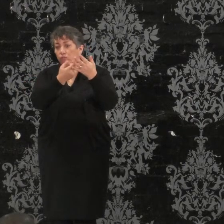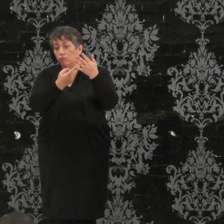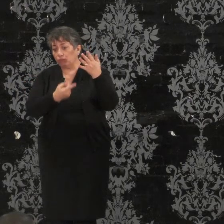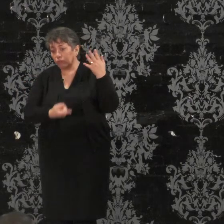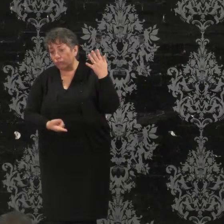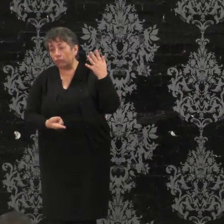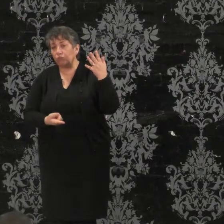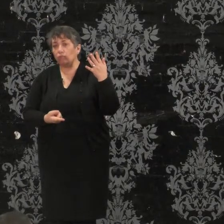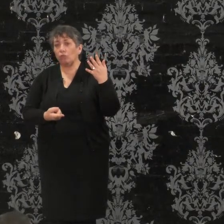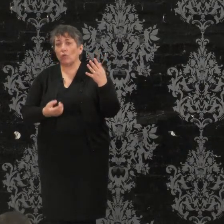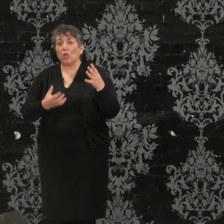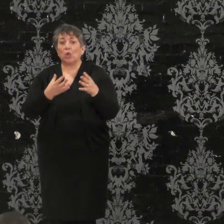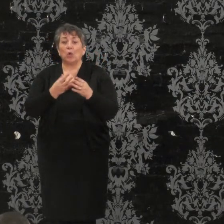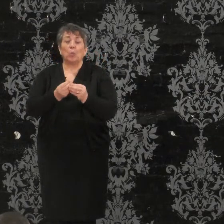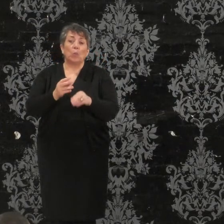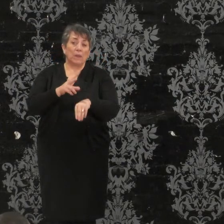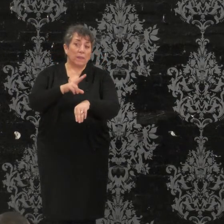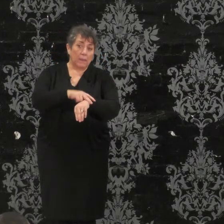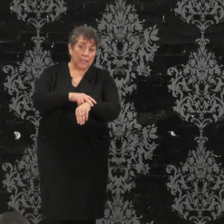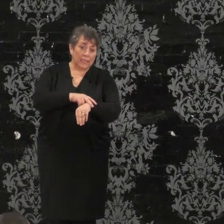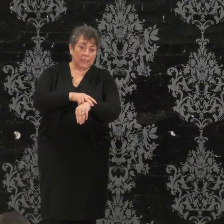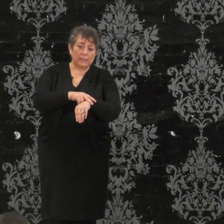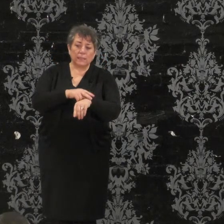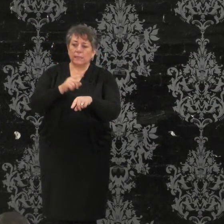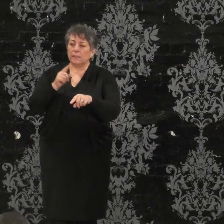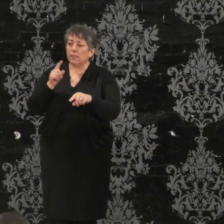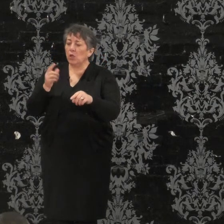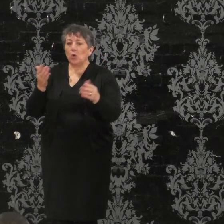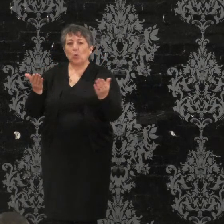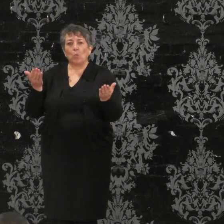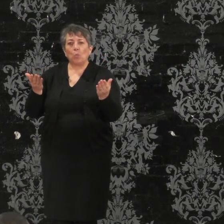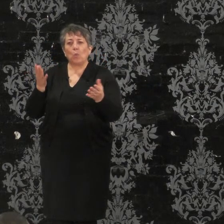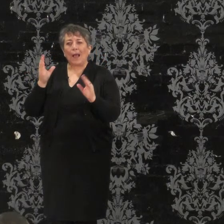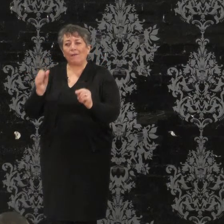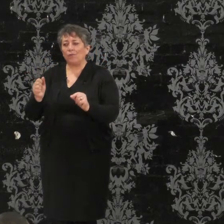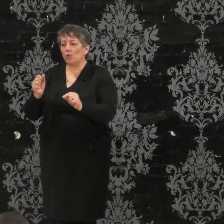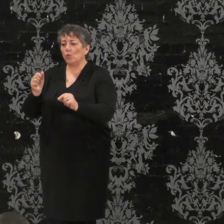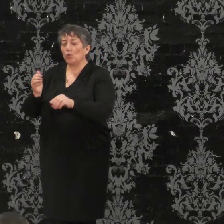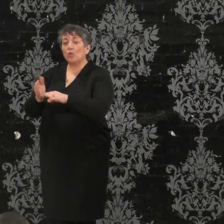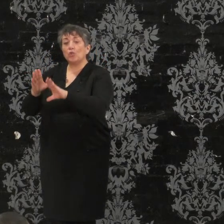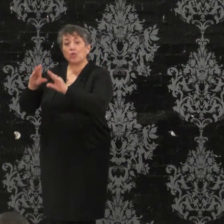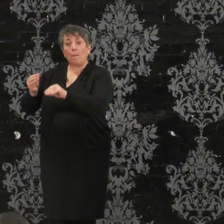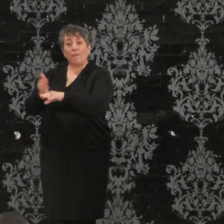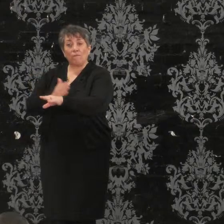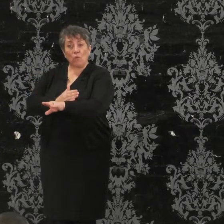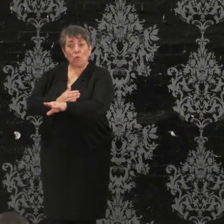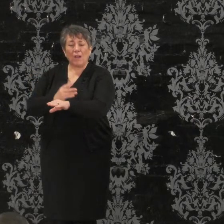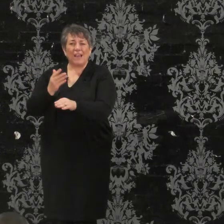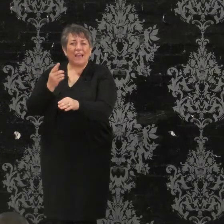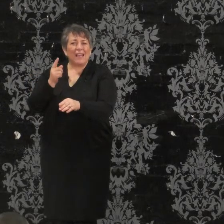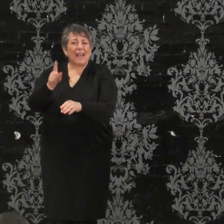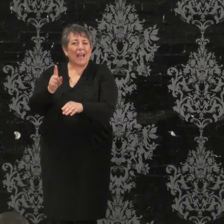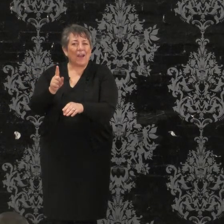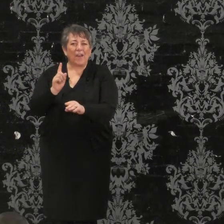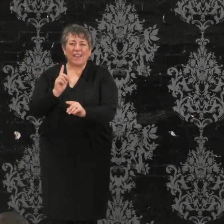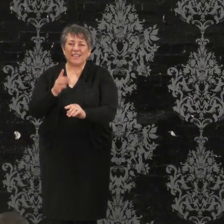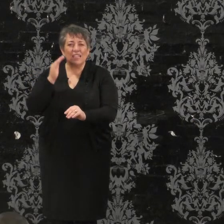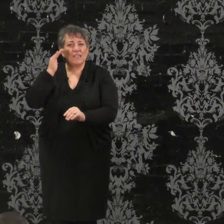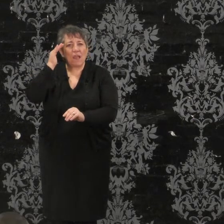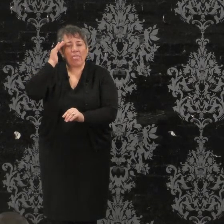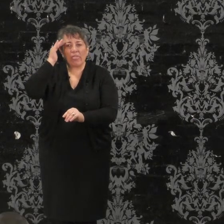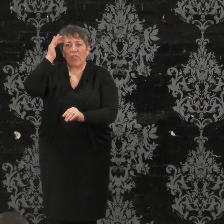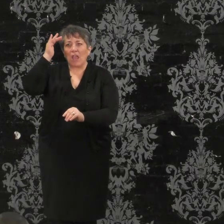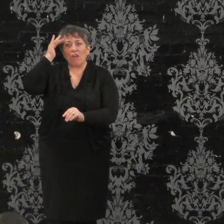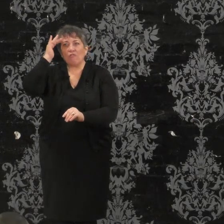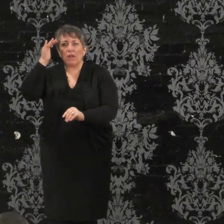policing forms the other part of the equation. This is not just theory or anecdotal,